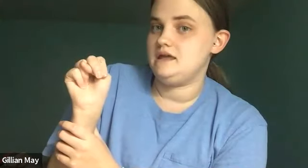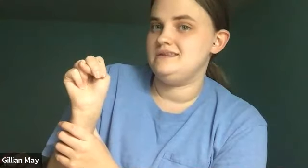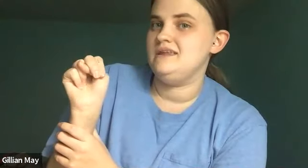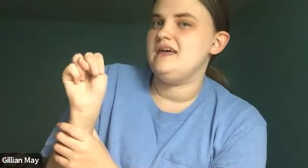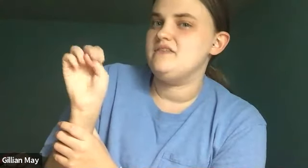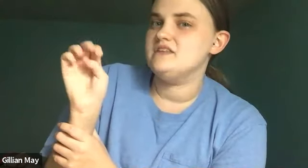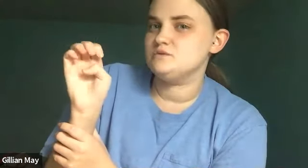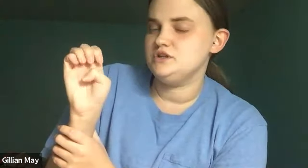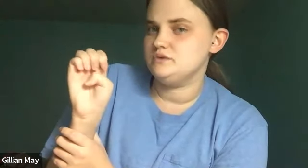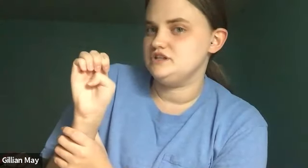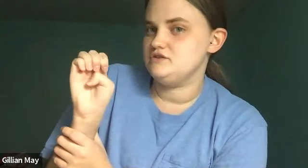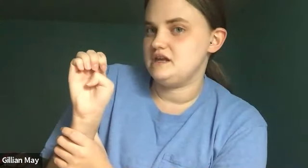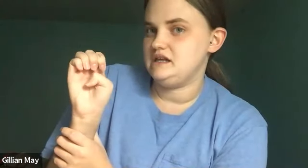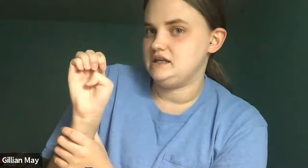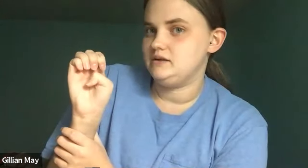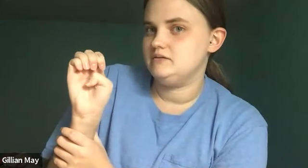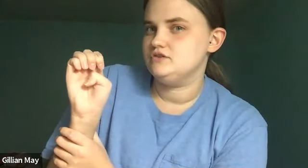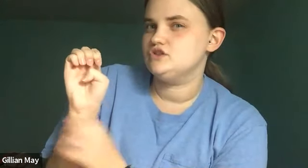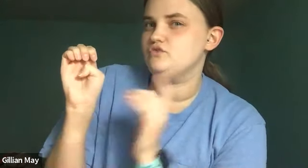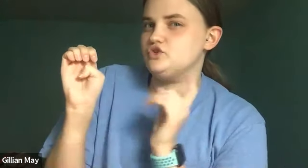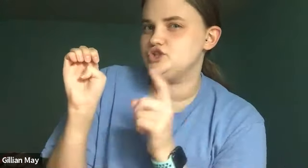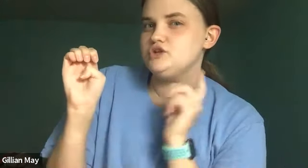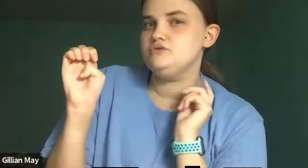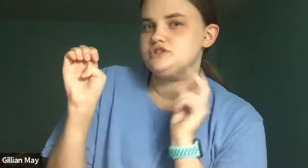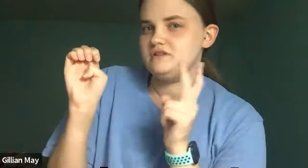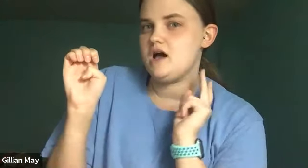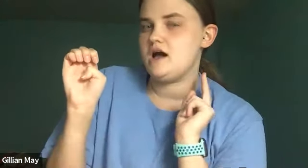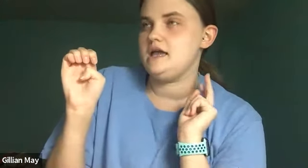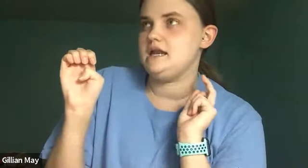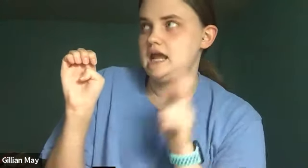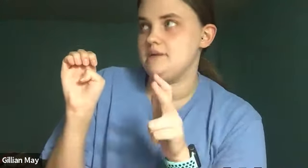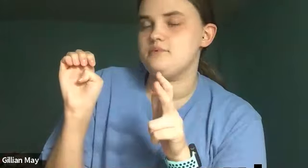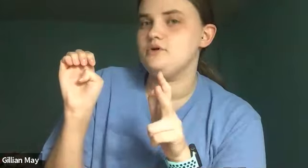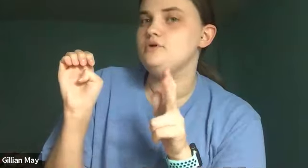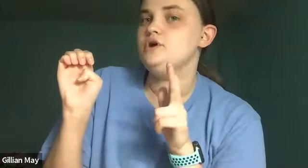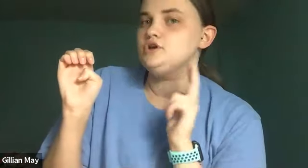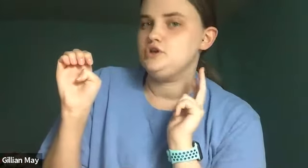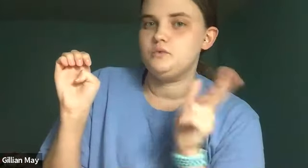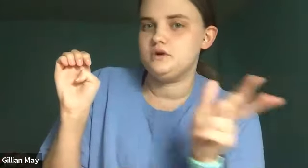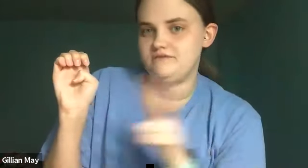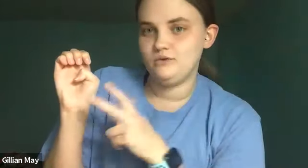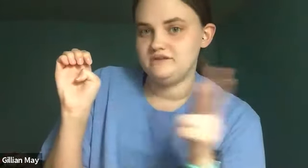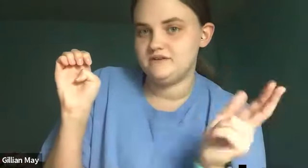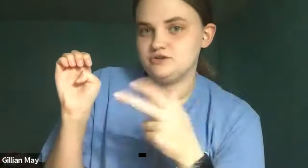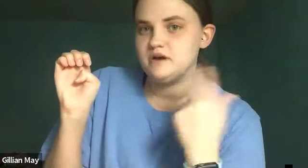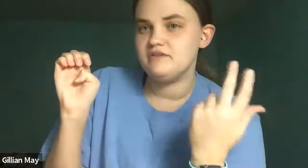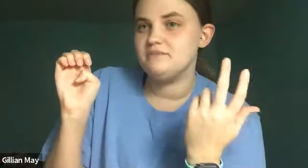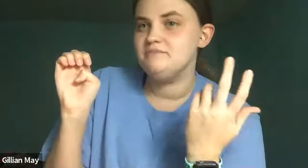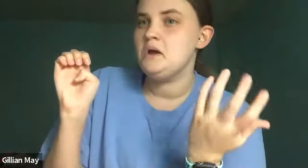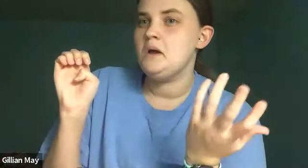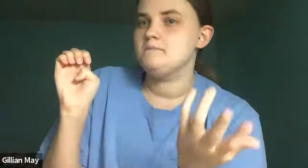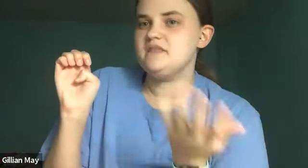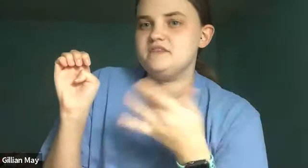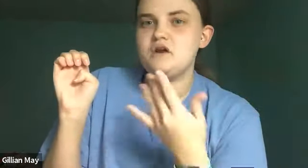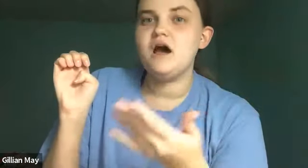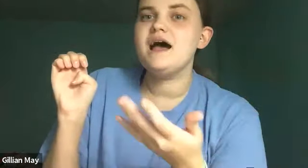J-U-N, and this one you would do the E. So for June, July, and April, you would fully fingerspell them, but they're not,